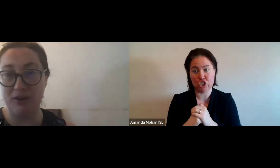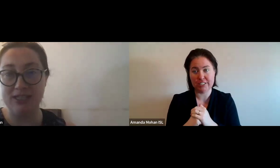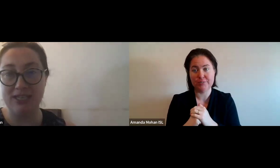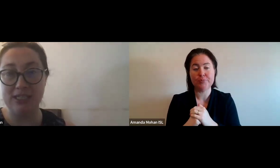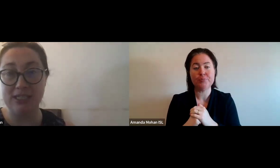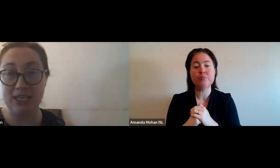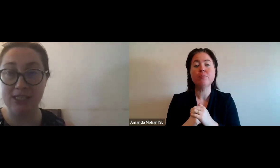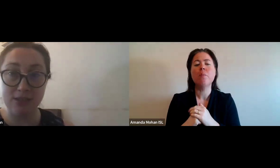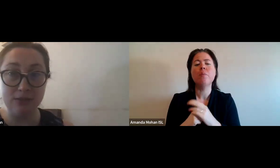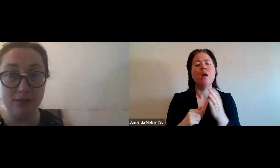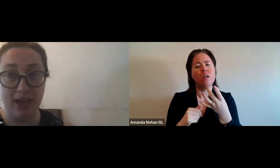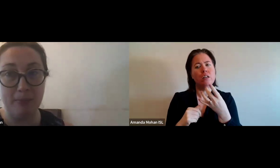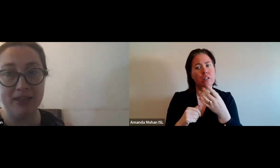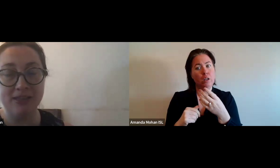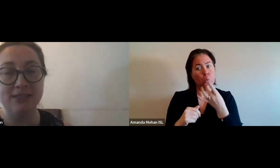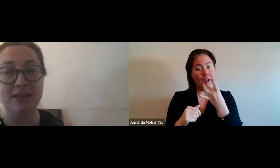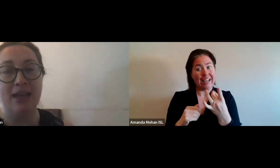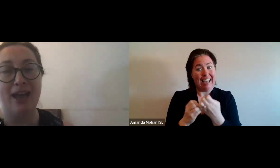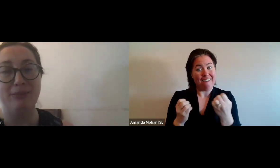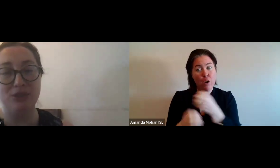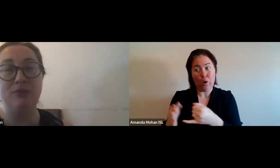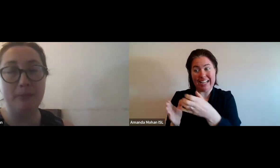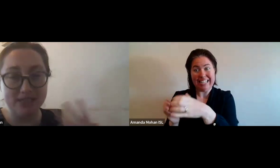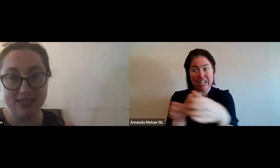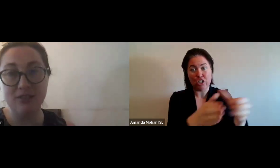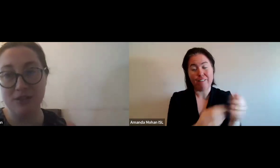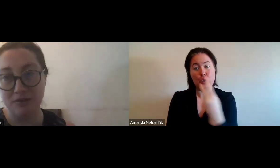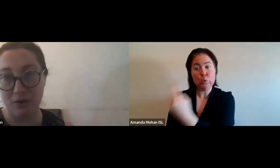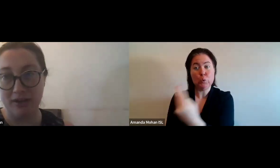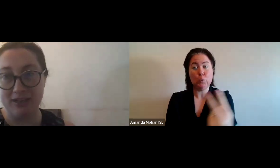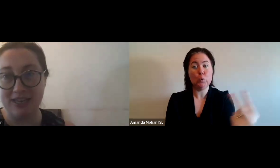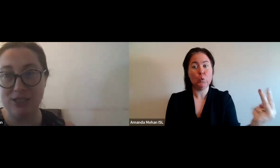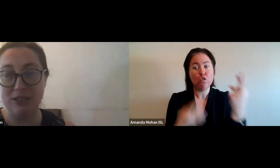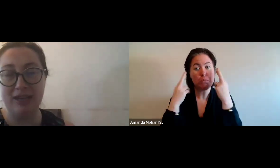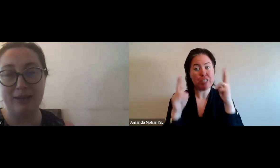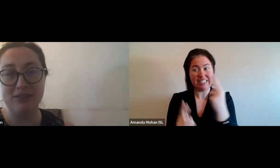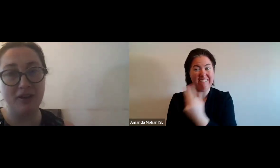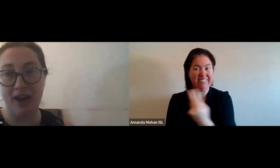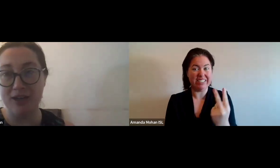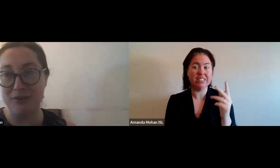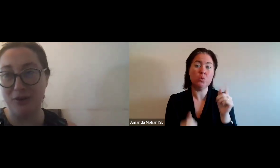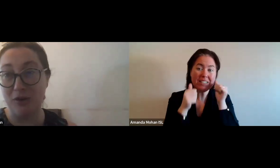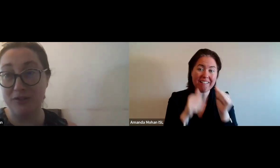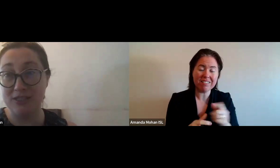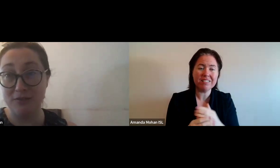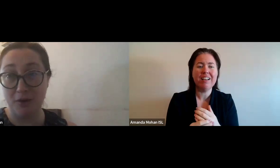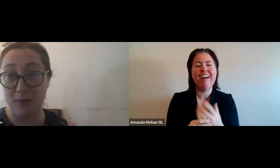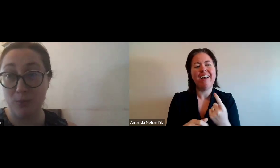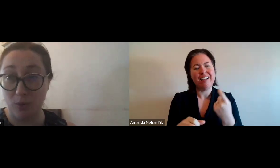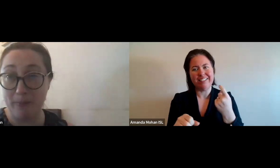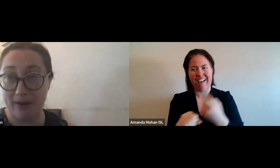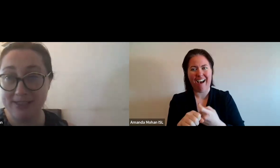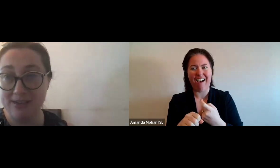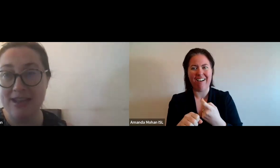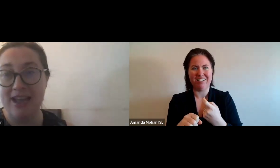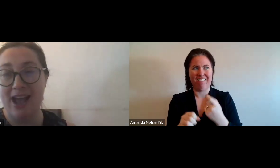ask every organisation to send 2 applicants, 2 representatives of their organisation. It's very hard for all of this to fall